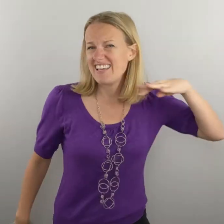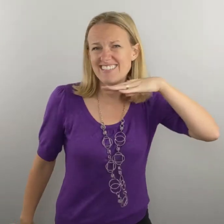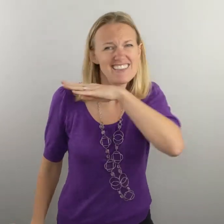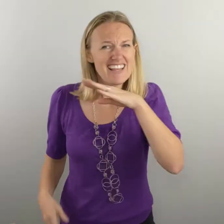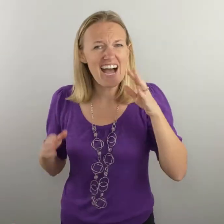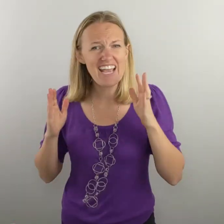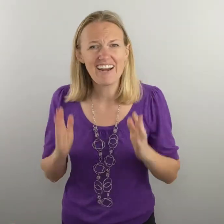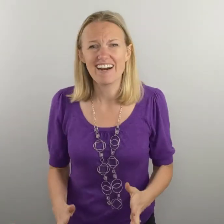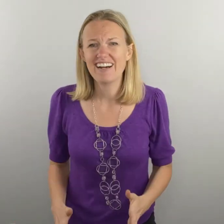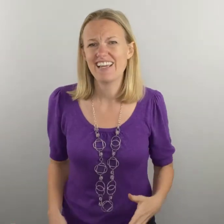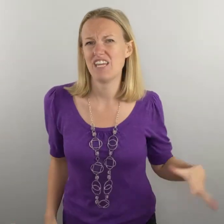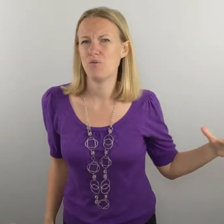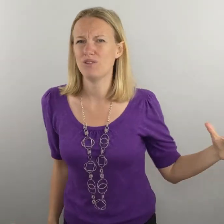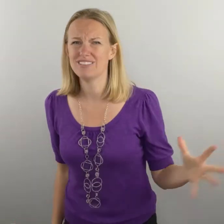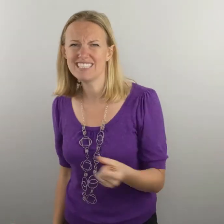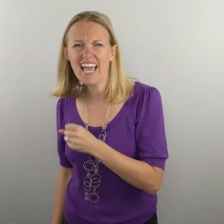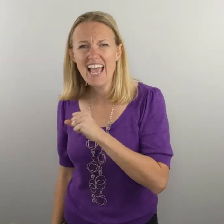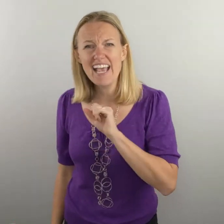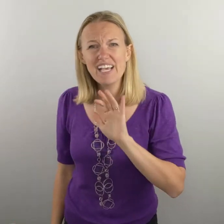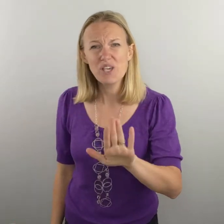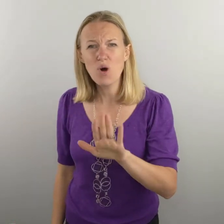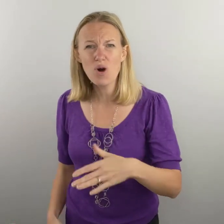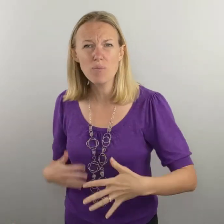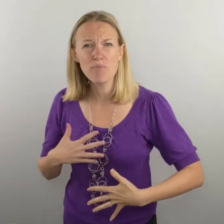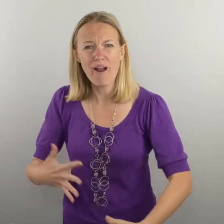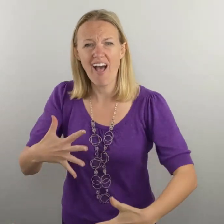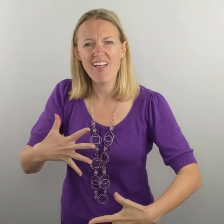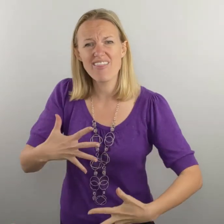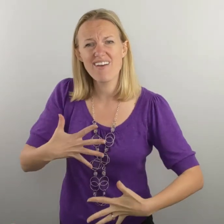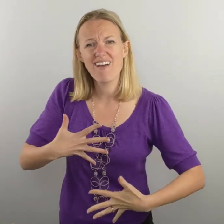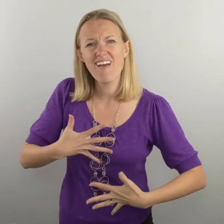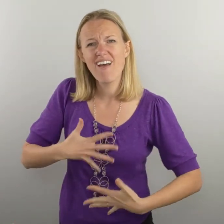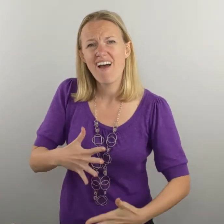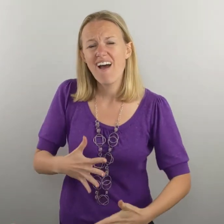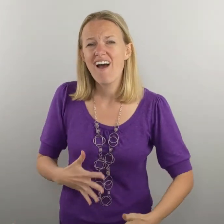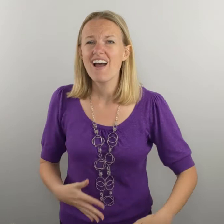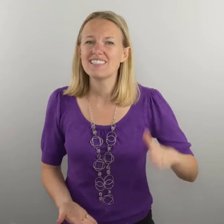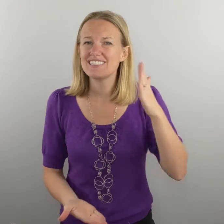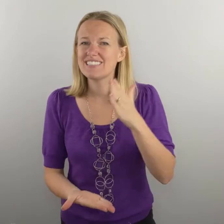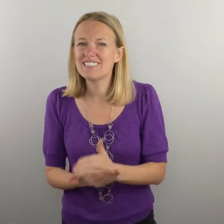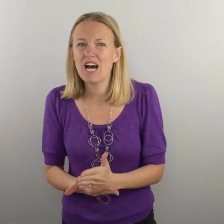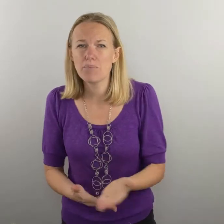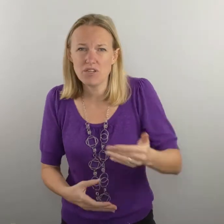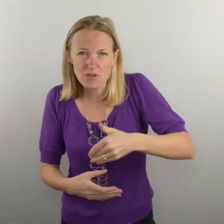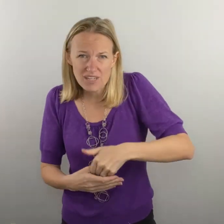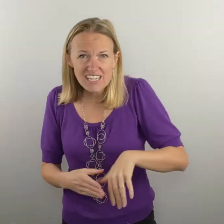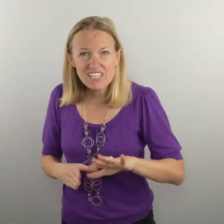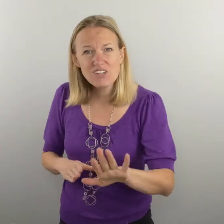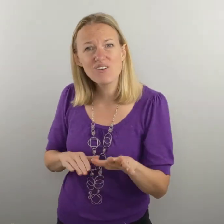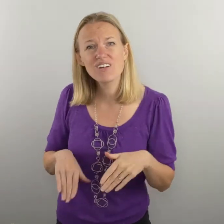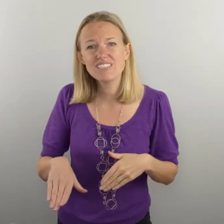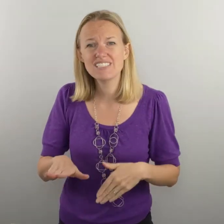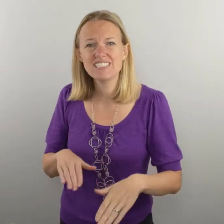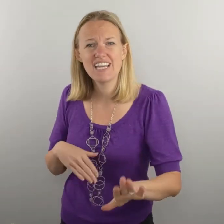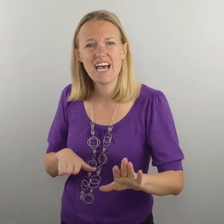a liar. He will take your breath, stop you in your